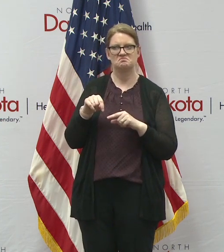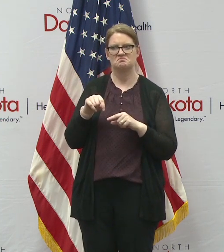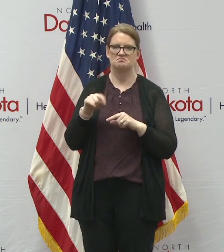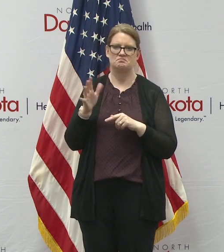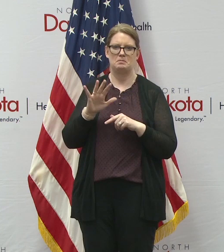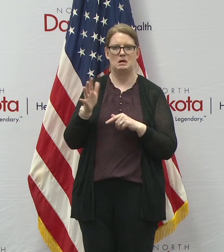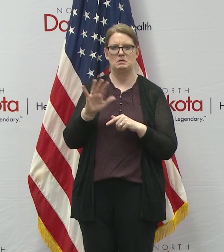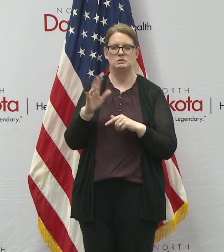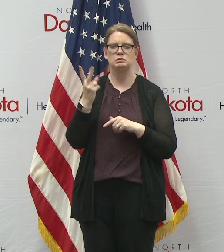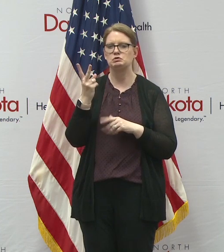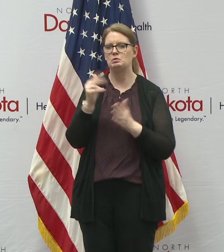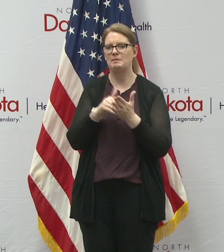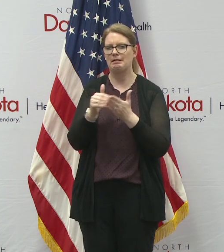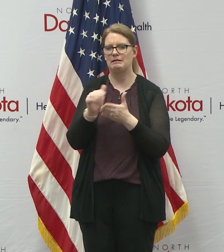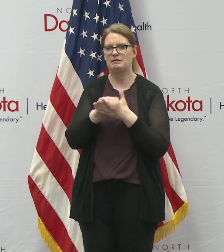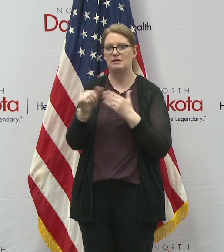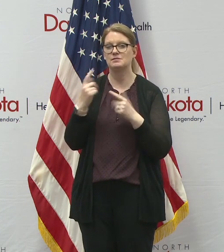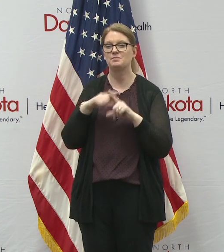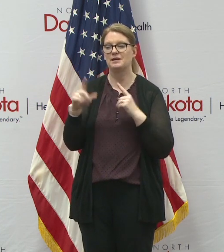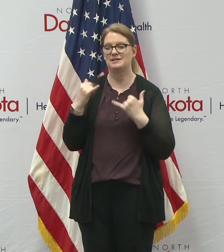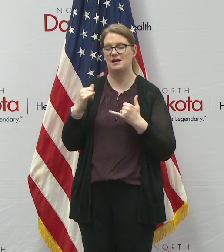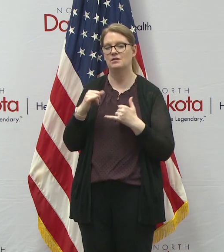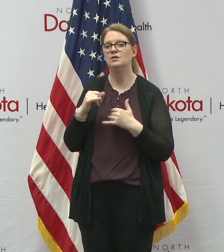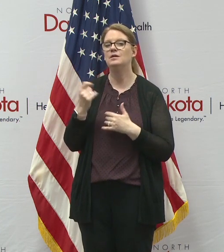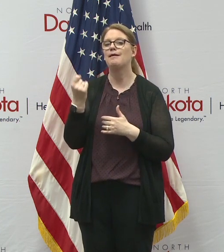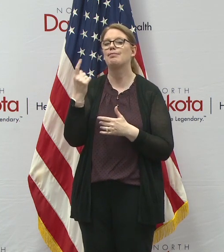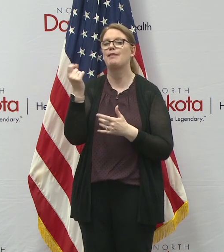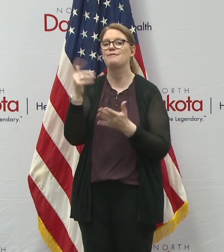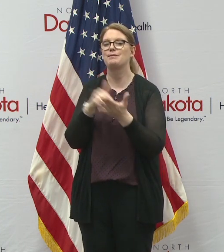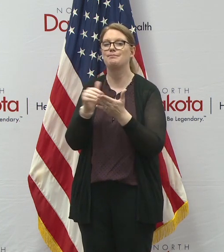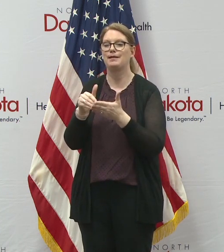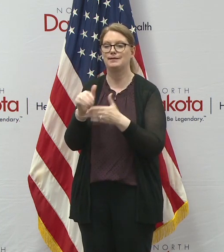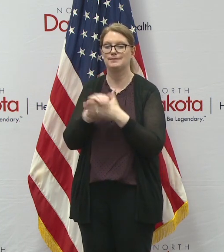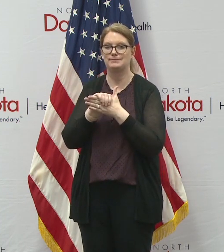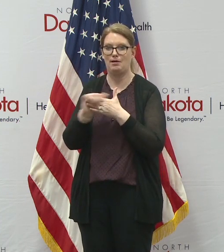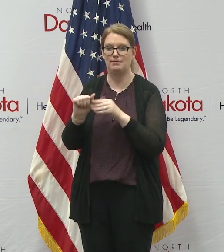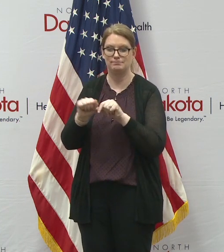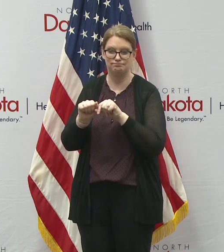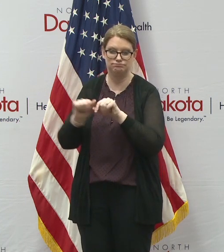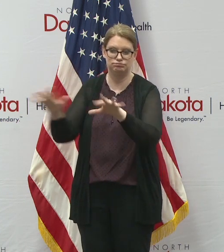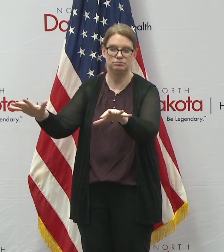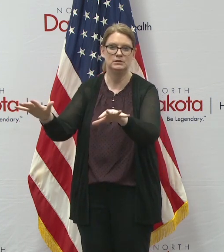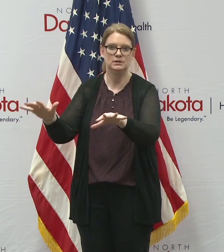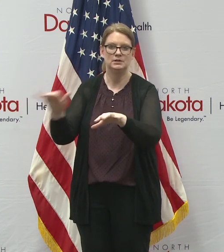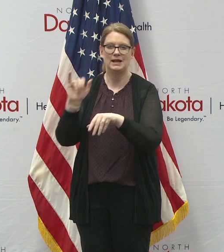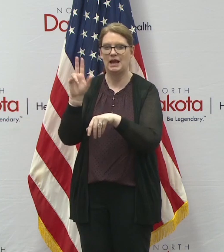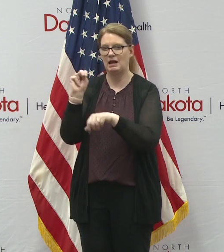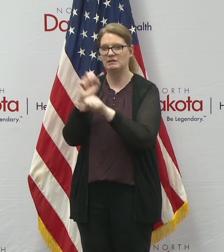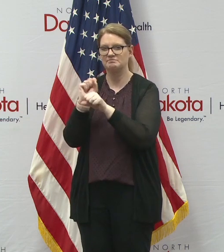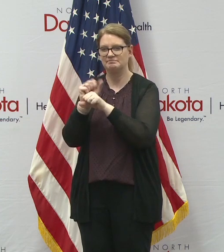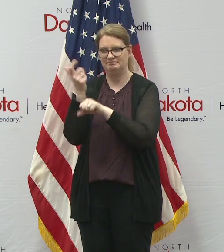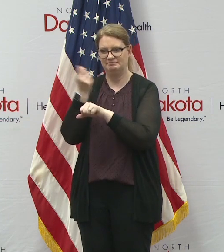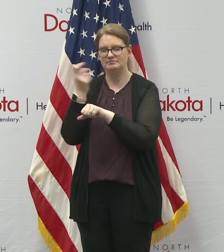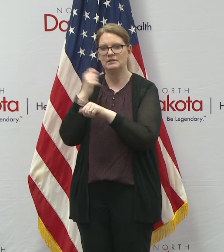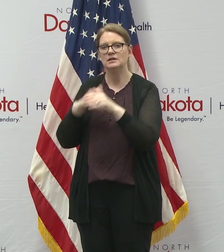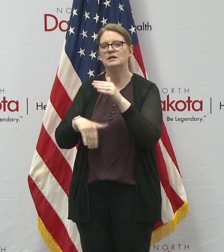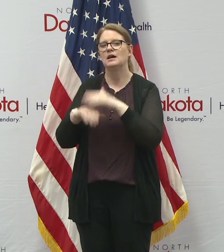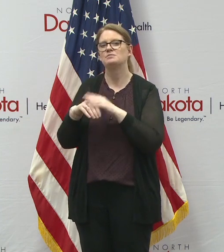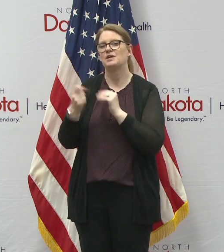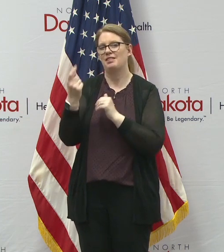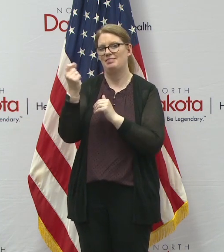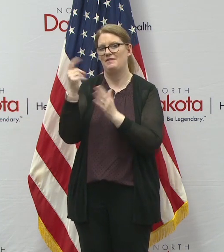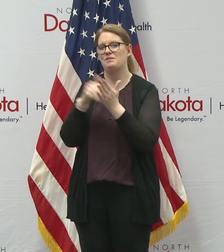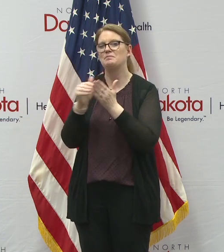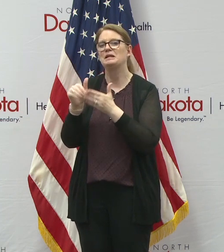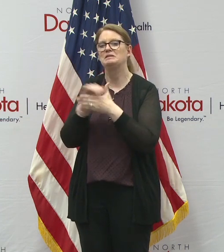of $2 million. So more than 5 times the level of payments, $2 million up to $11 million in